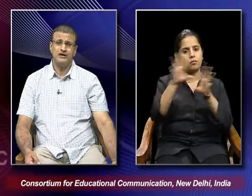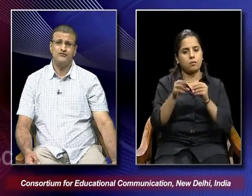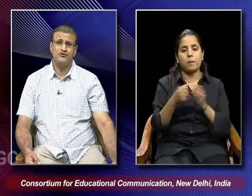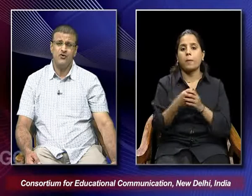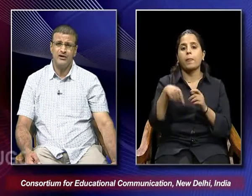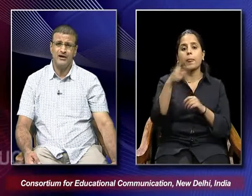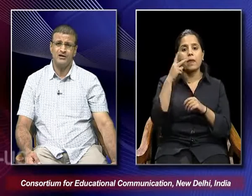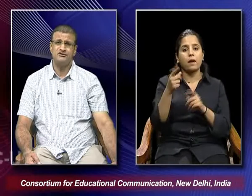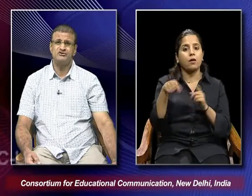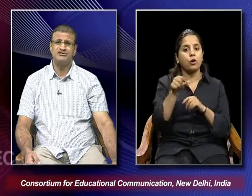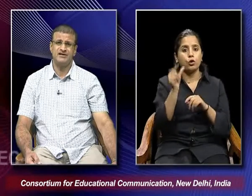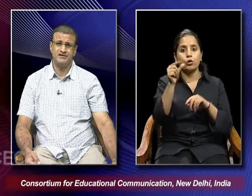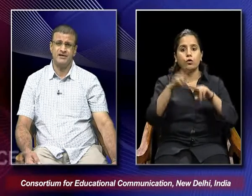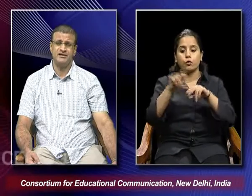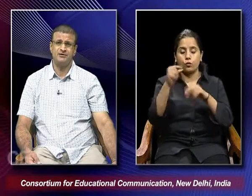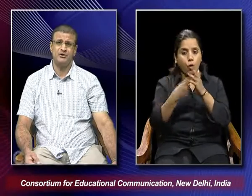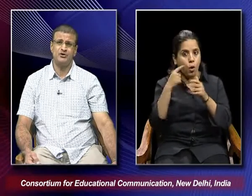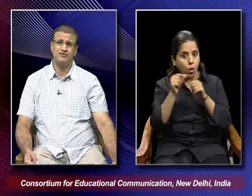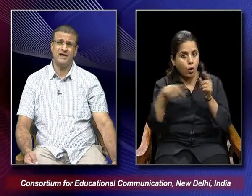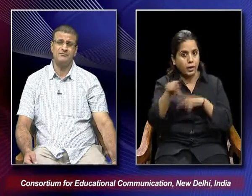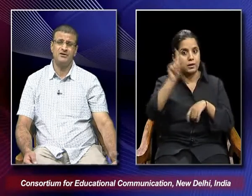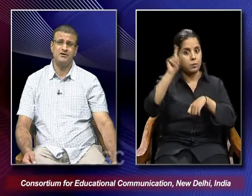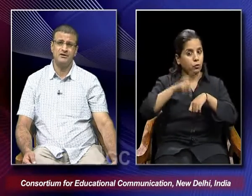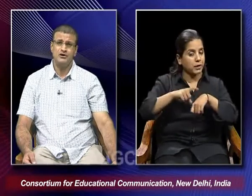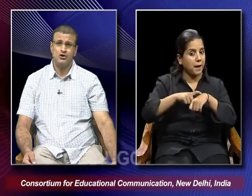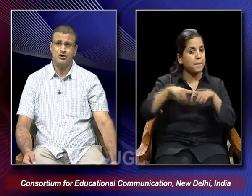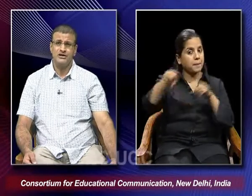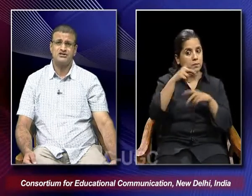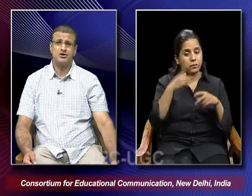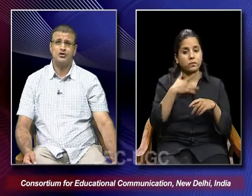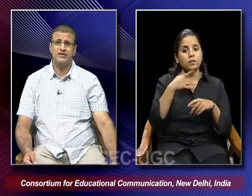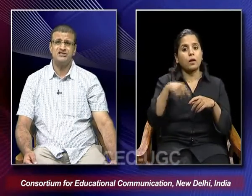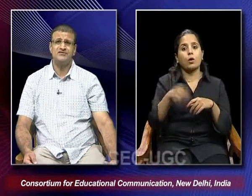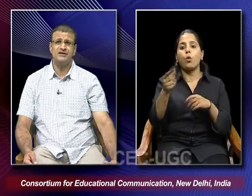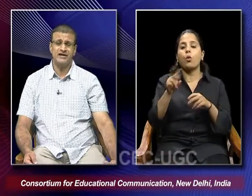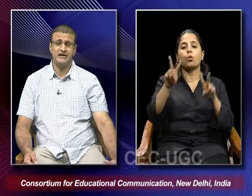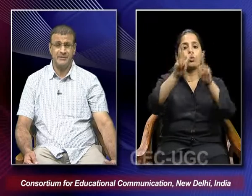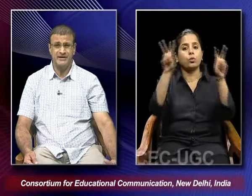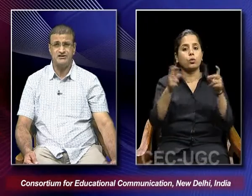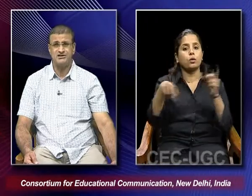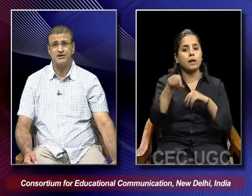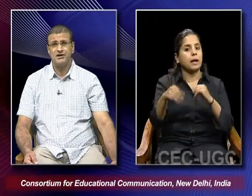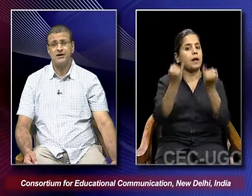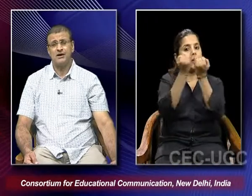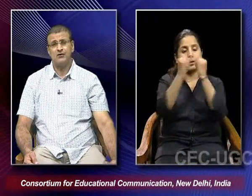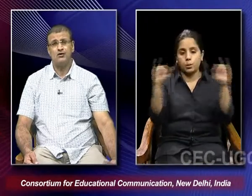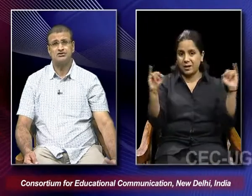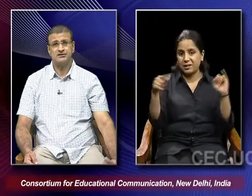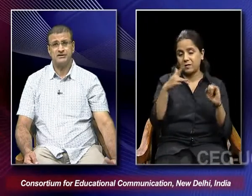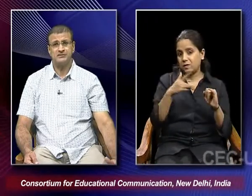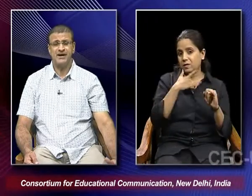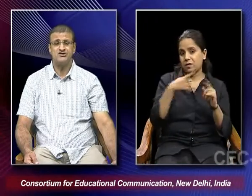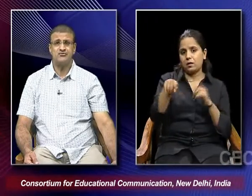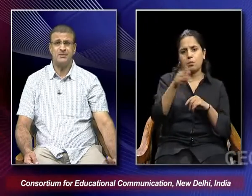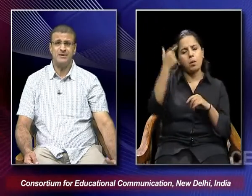kind of euphoria which was there at that point of time in the context of achieving the independence was